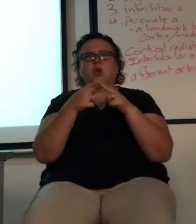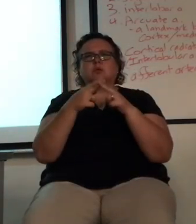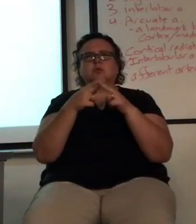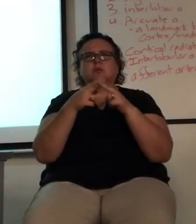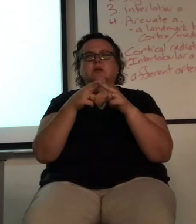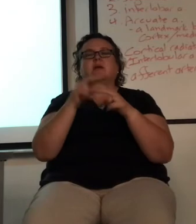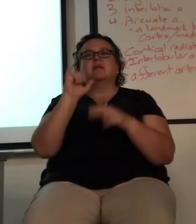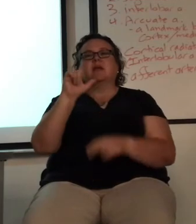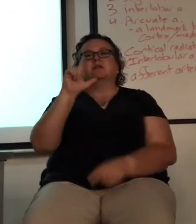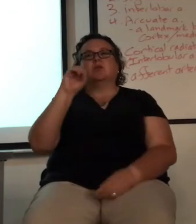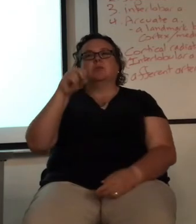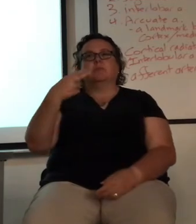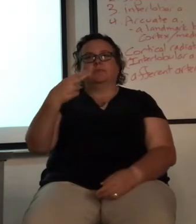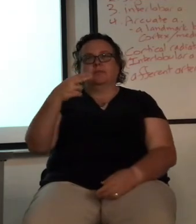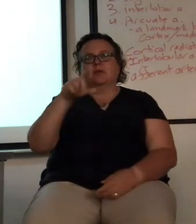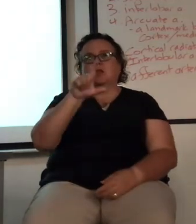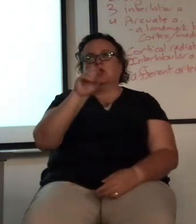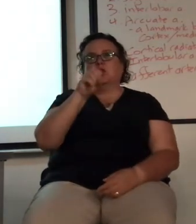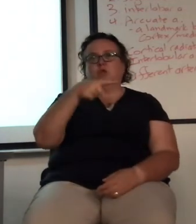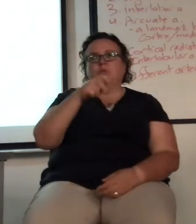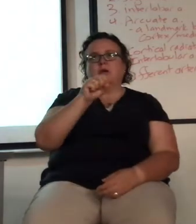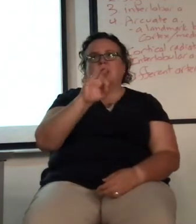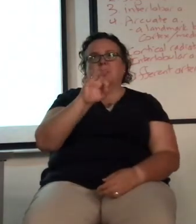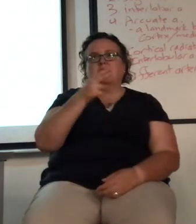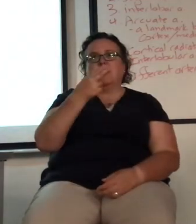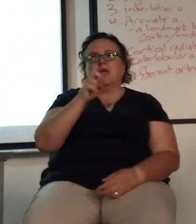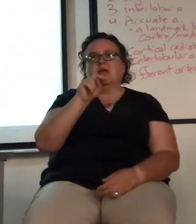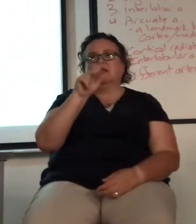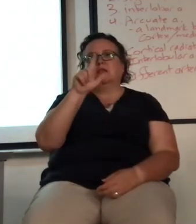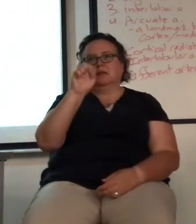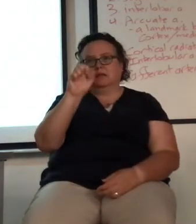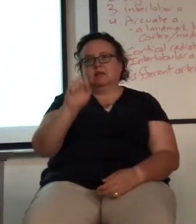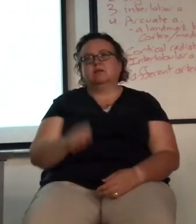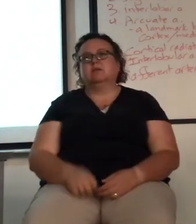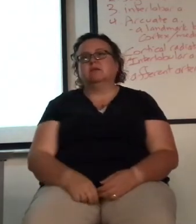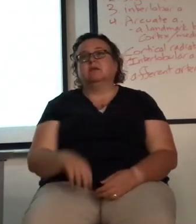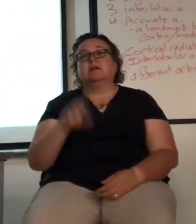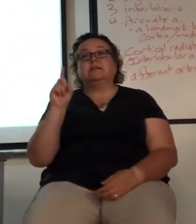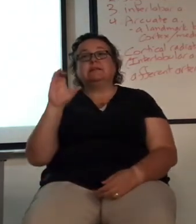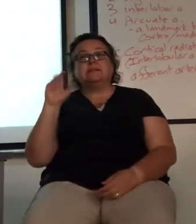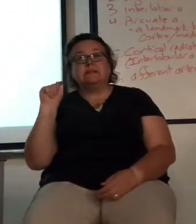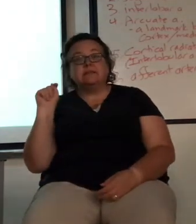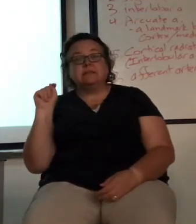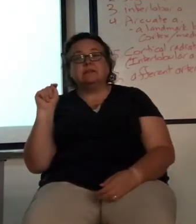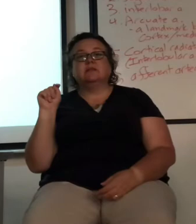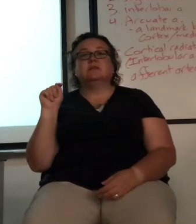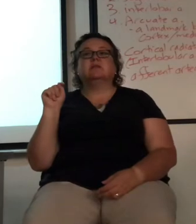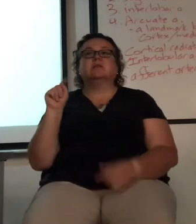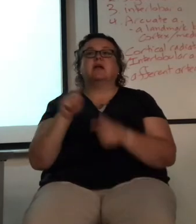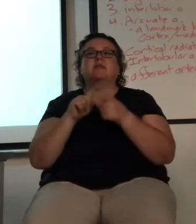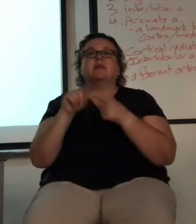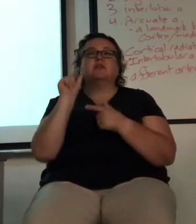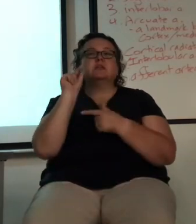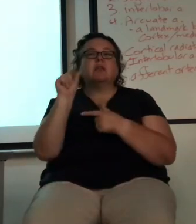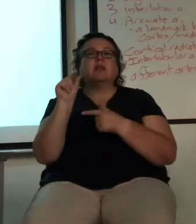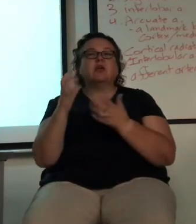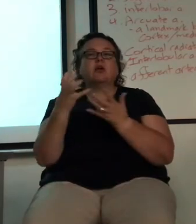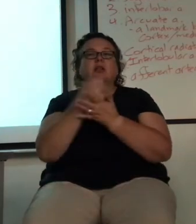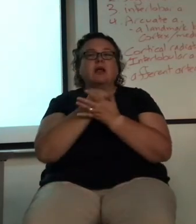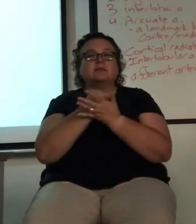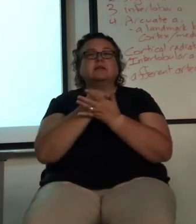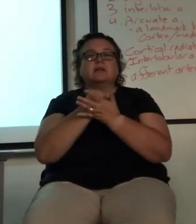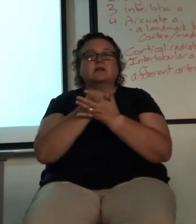Henle. It's turning back on itself. It passes by the capsule. This is the DCT. And then there's a little collecting, this